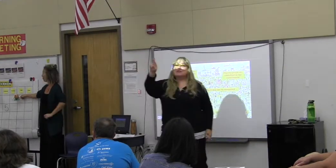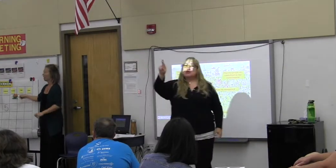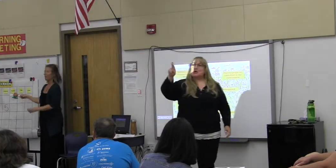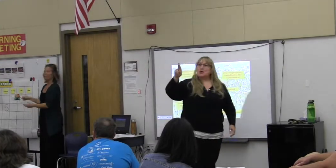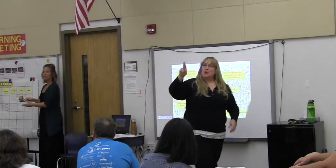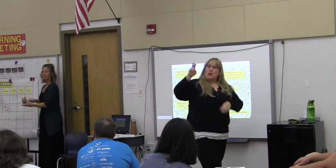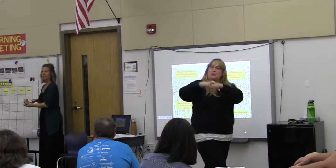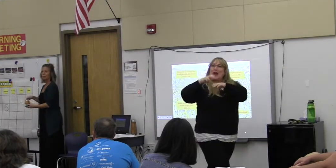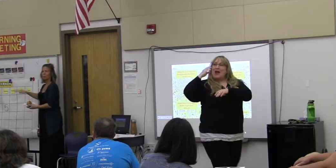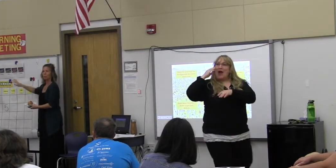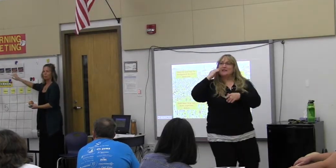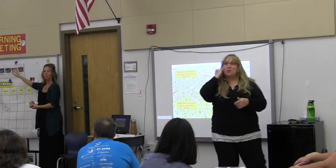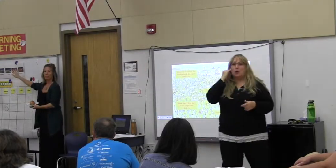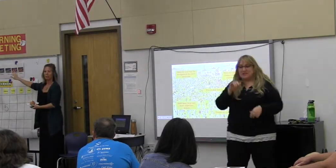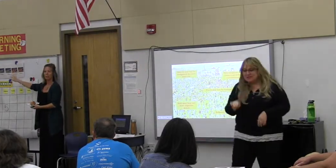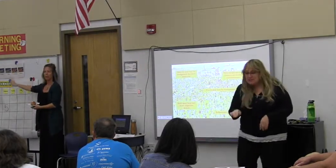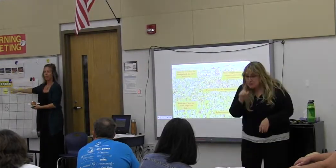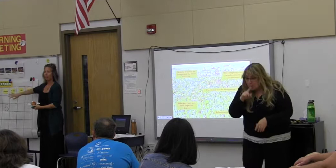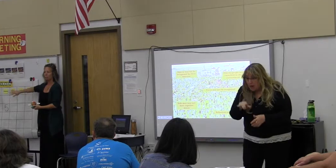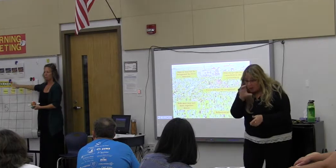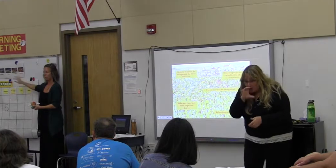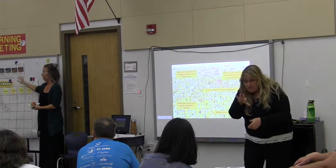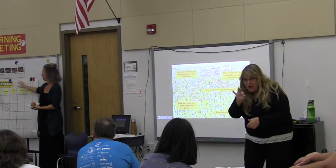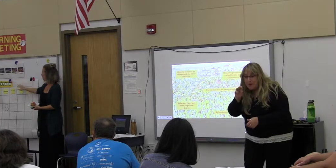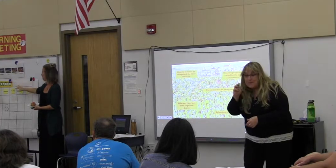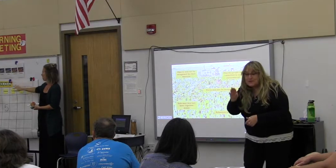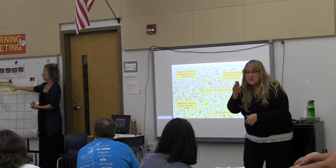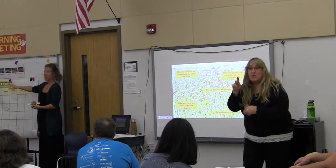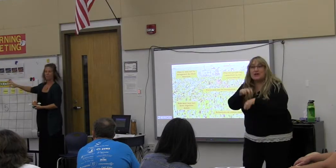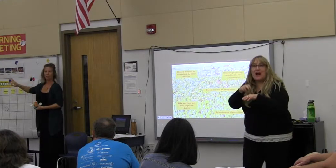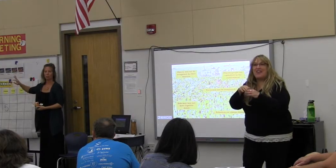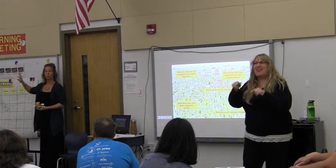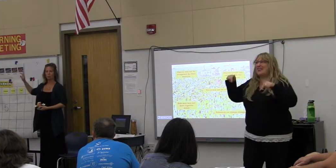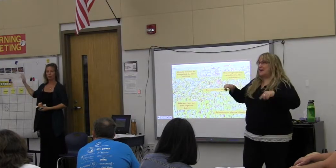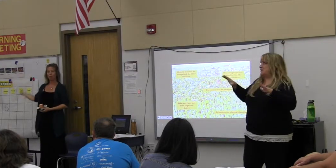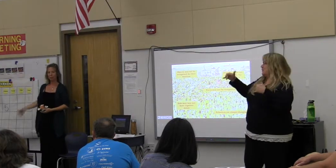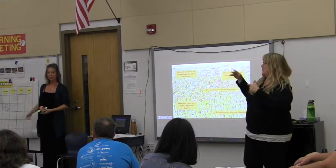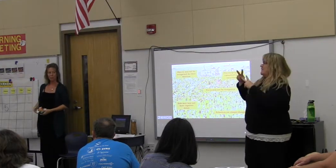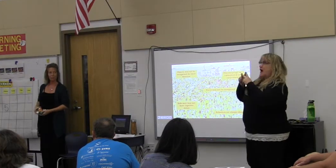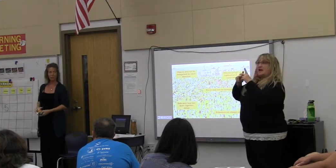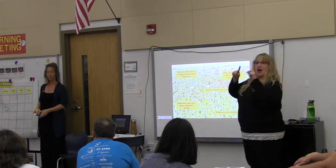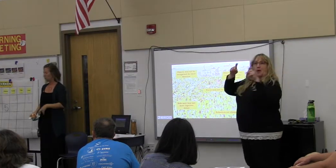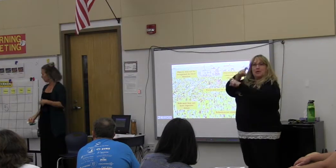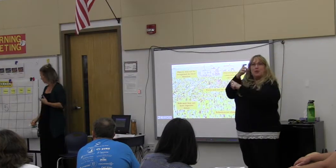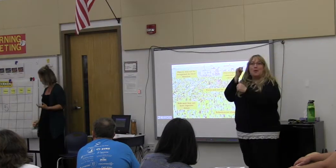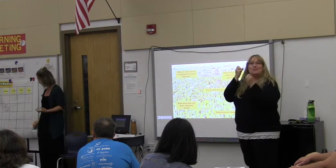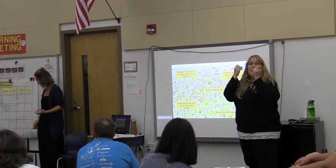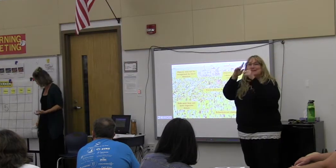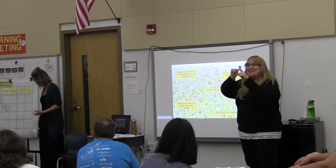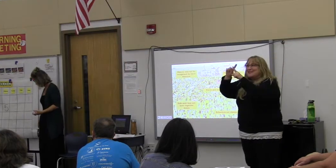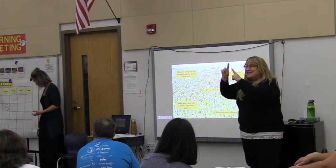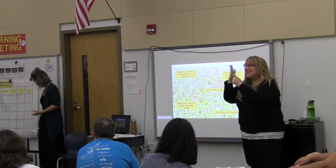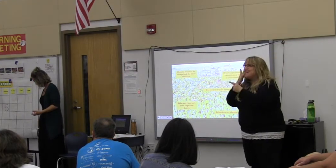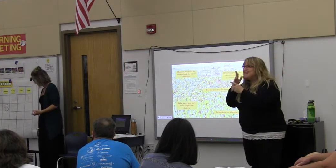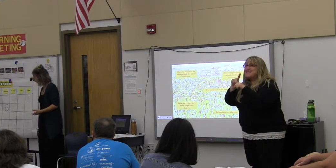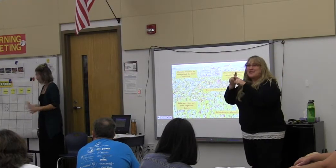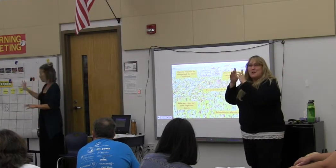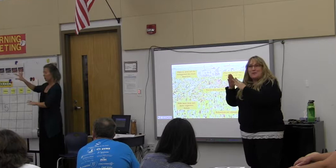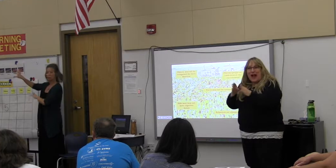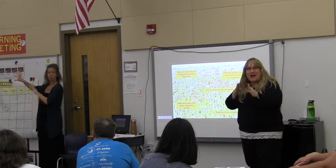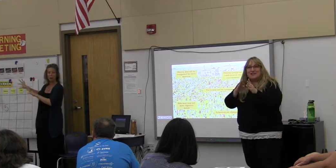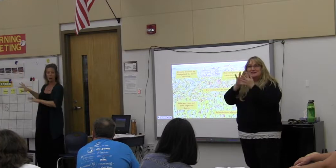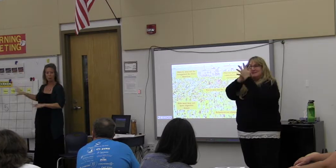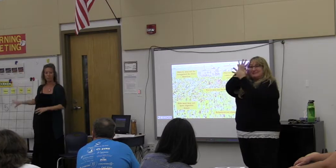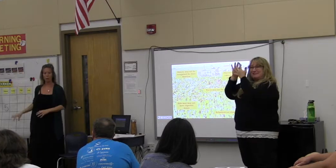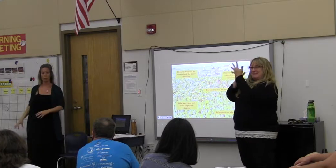here. This could be what we consider a very complex background because there's multiple colors, there's multiple patterns,